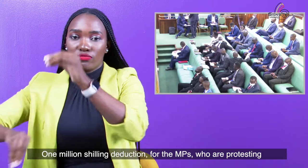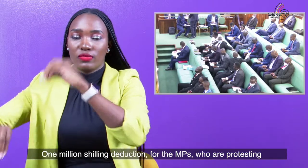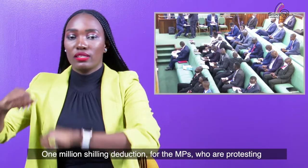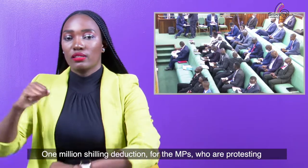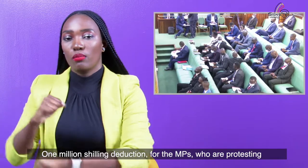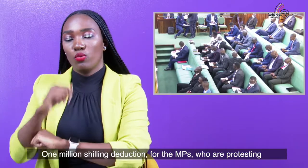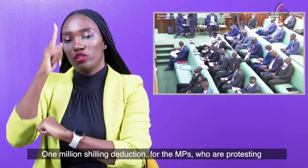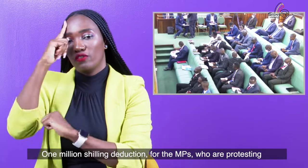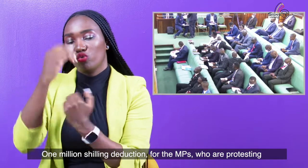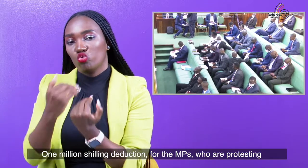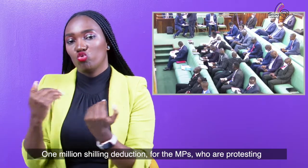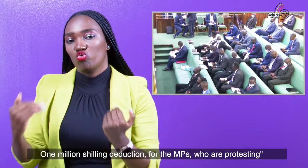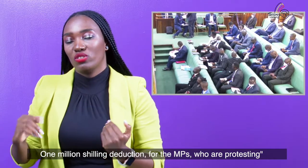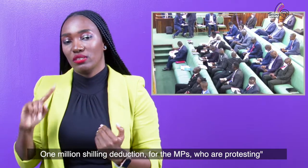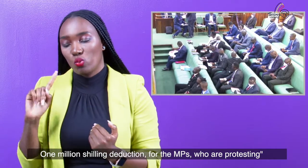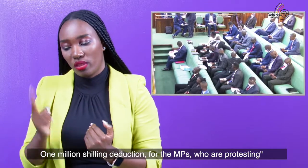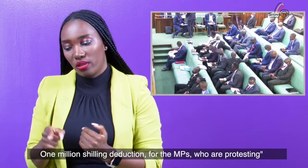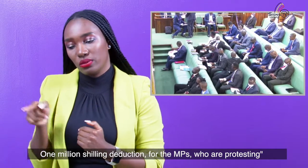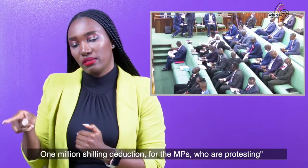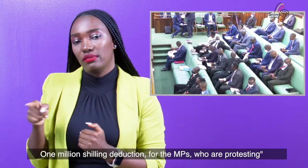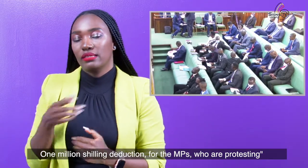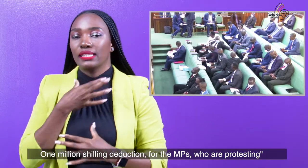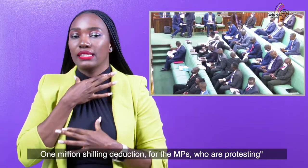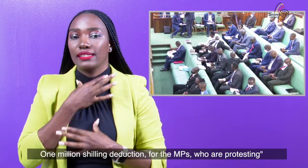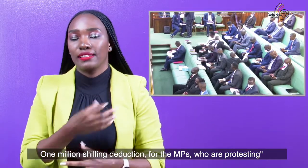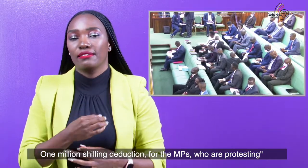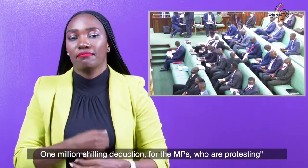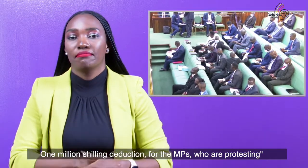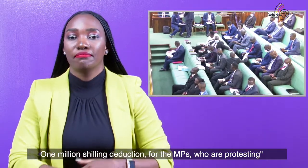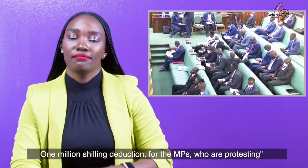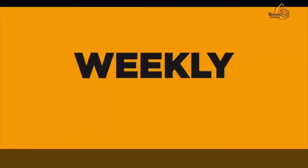are protesting to support the children who are needy.